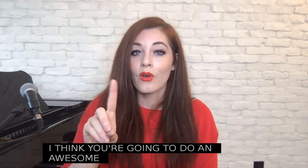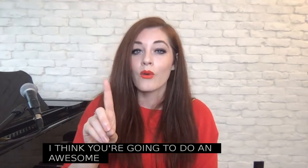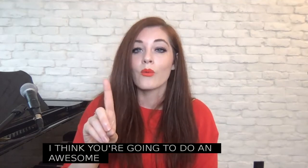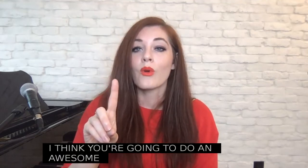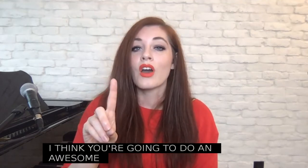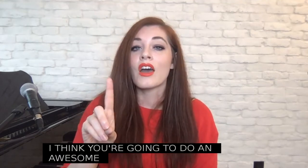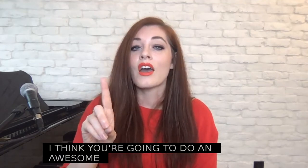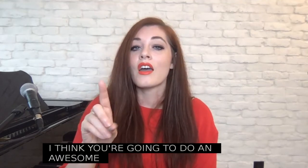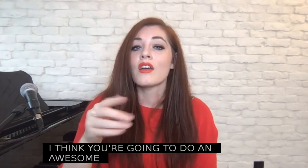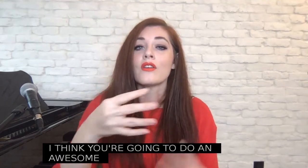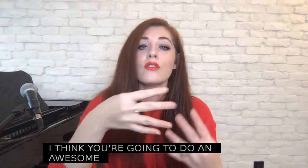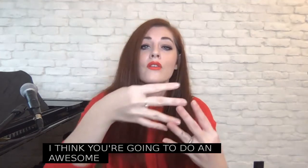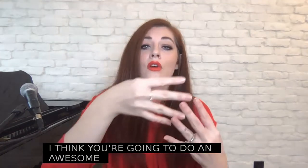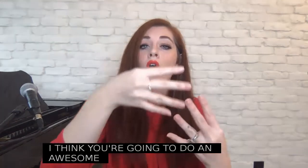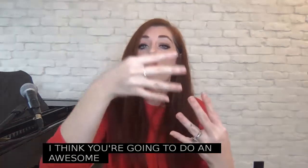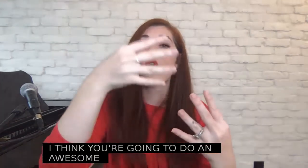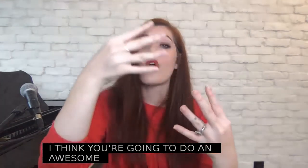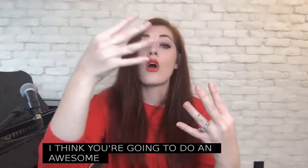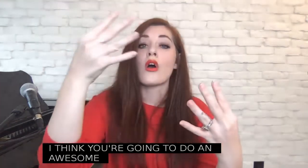Somewhere